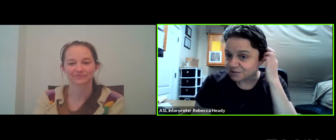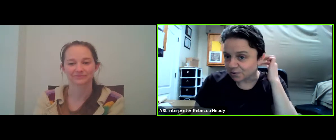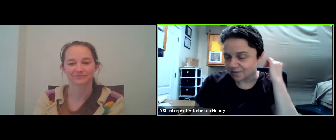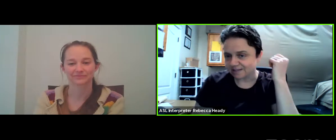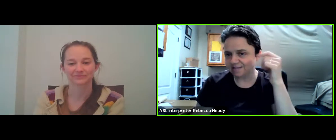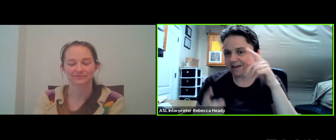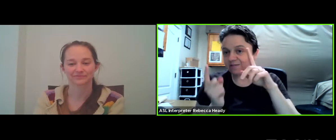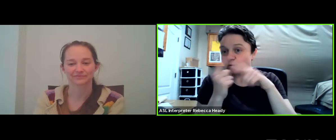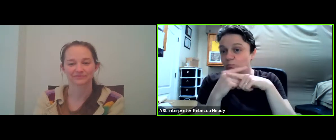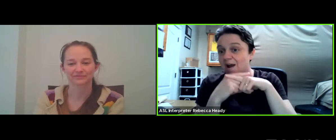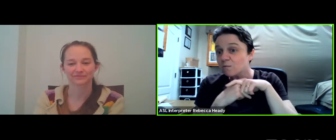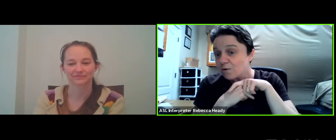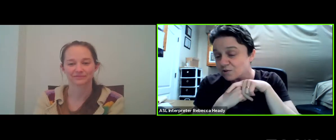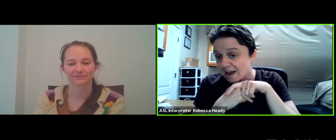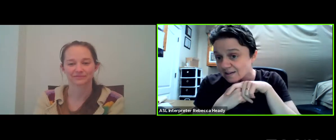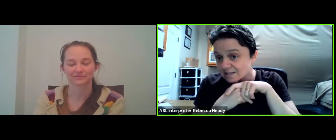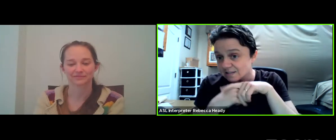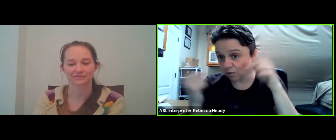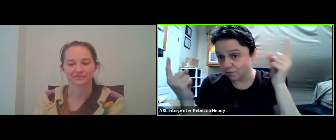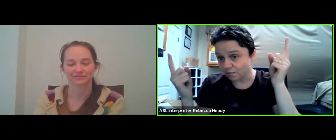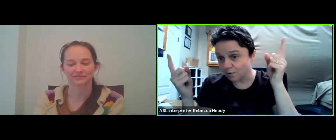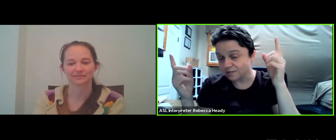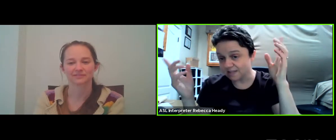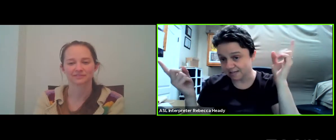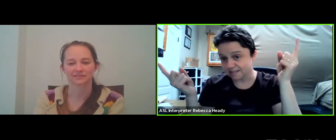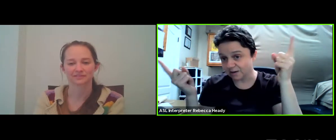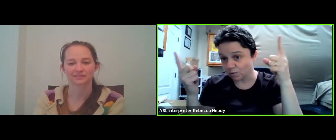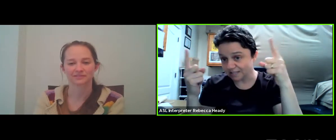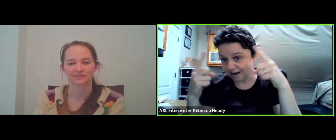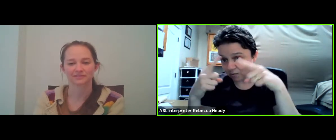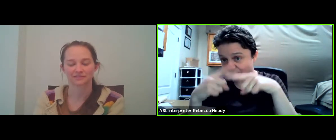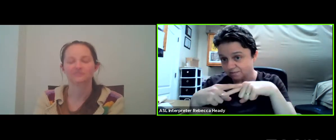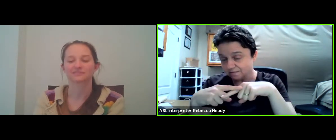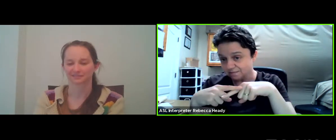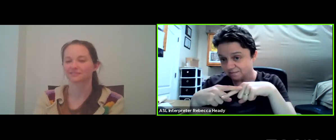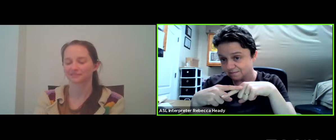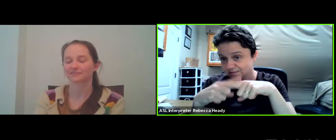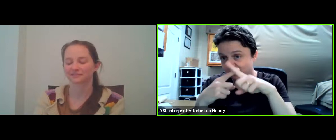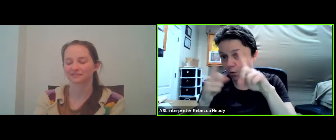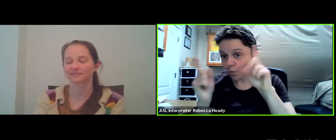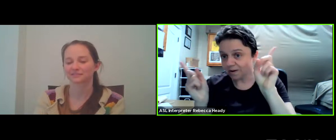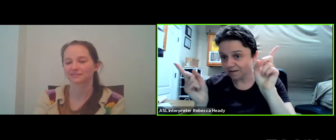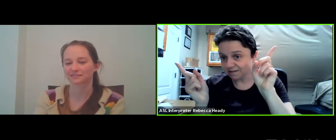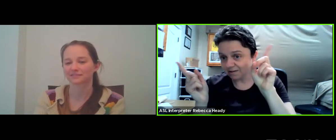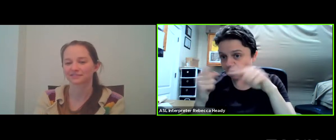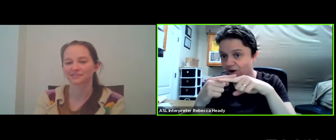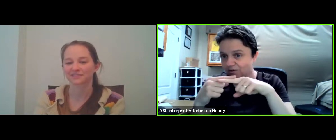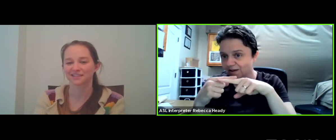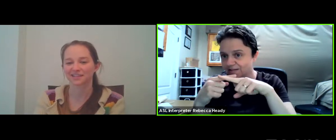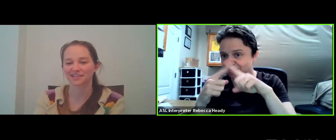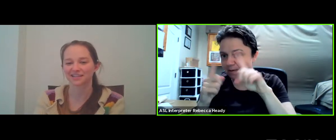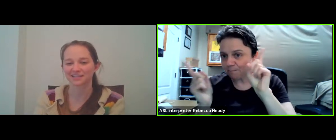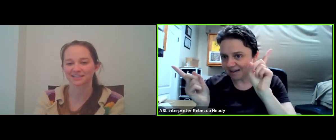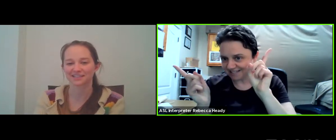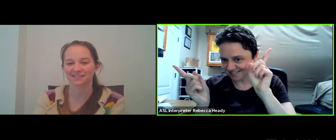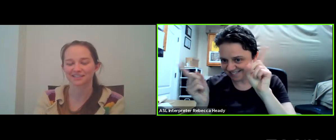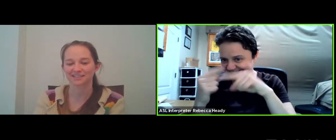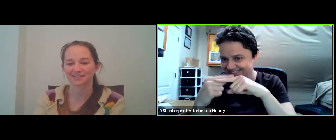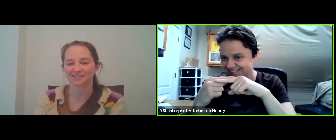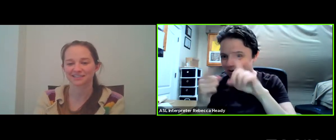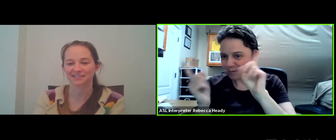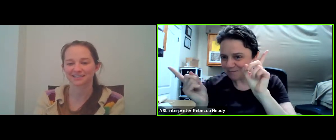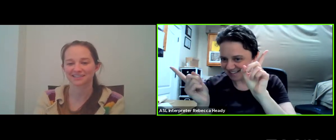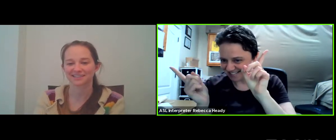there's a deaf joke that the railroad tracks, those things that go down, that they're open, are called